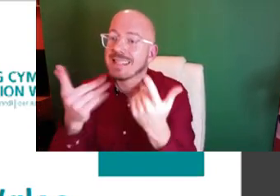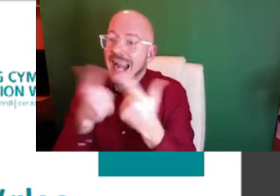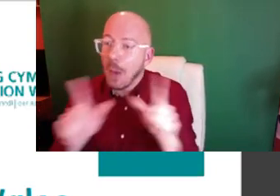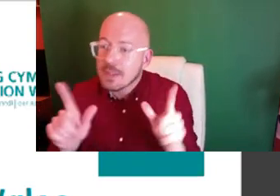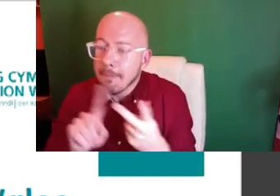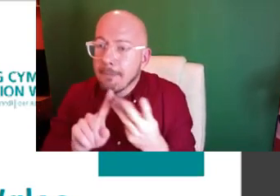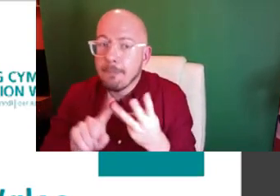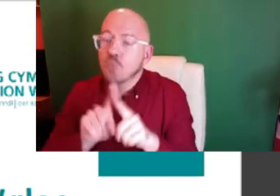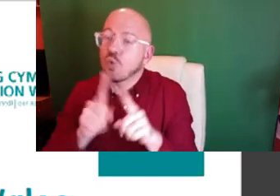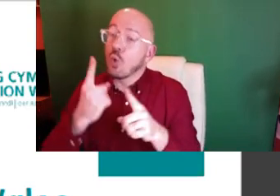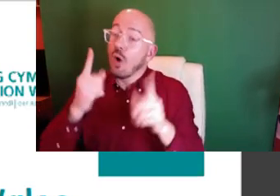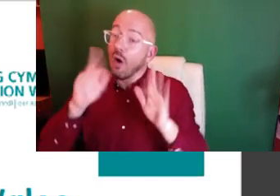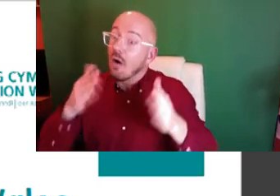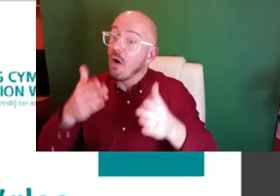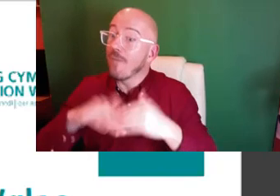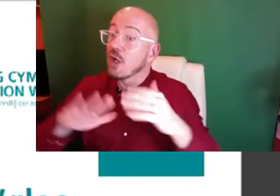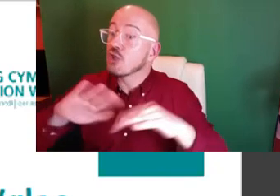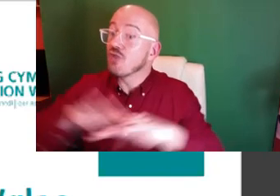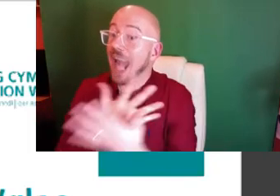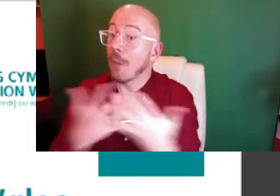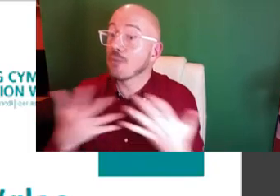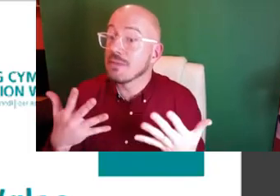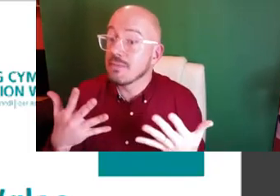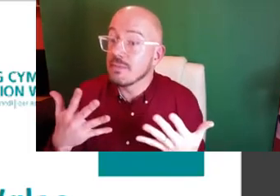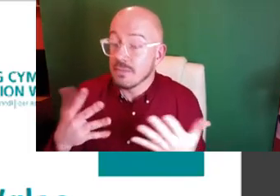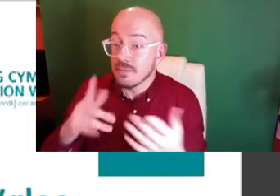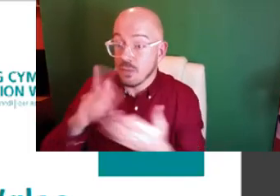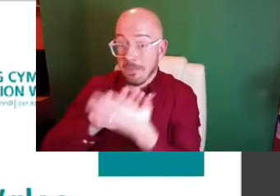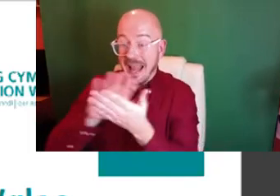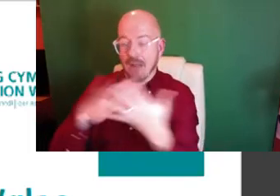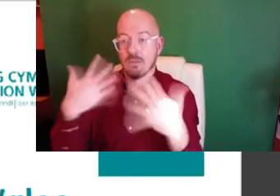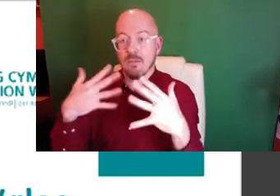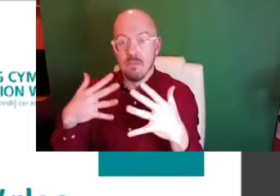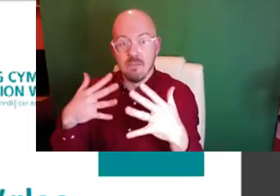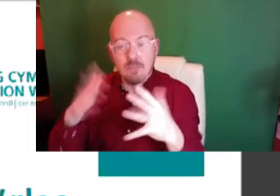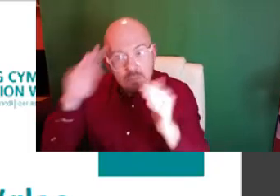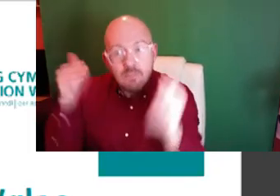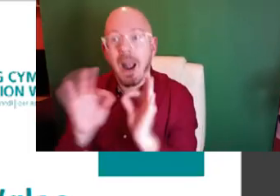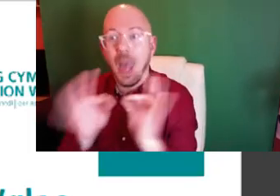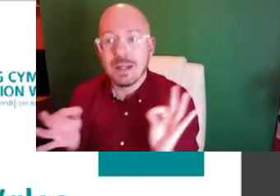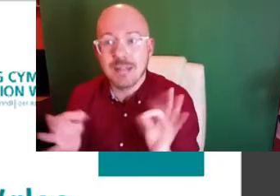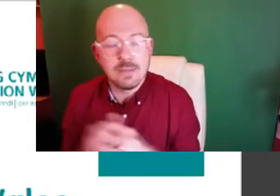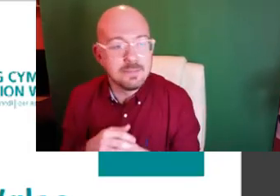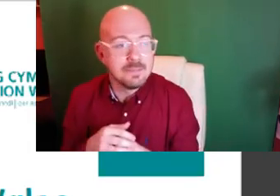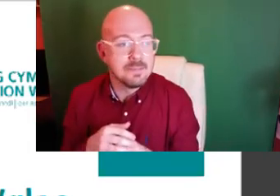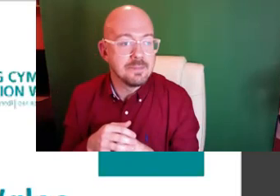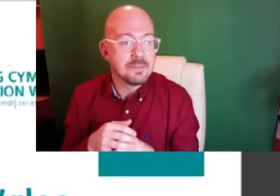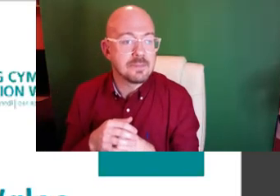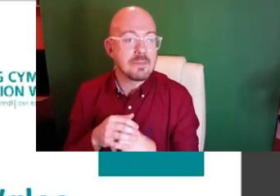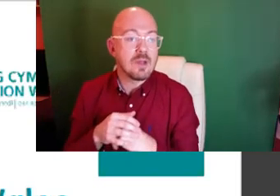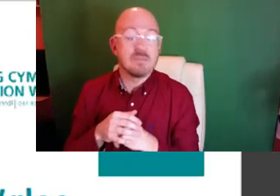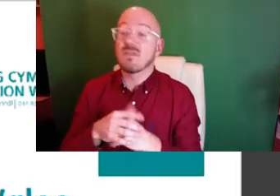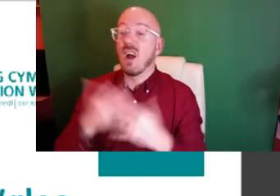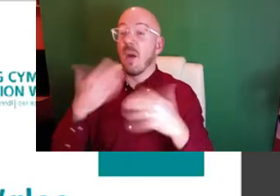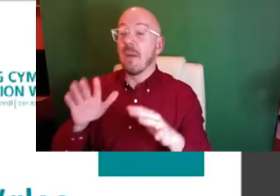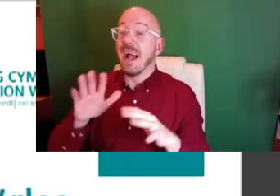So it's interesting that the curriculum for Wales incorporates a lot more linguistics. They talk much more about languages, different languages, English, Welsh,